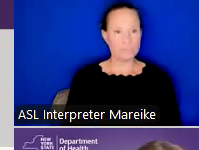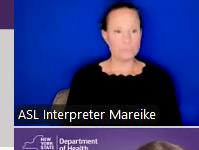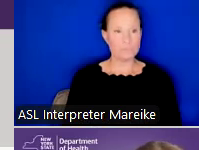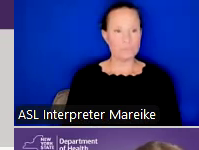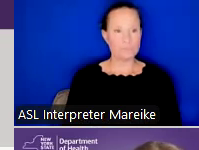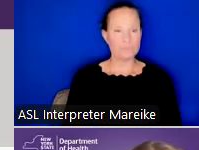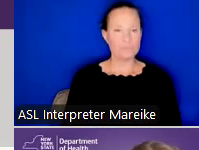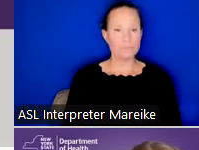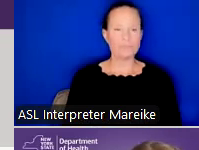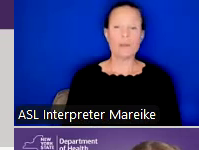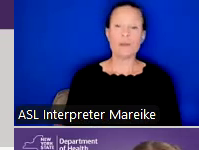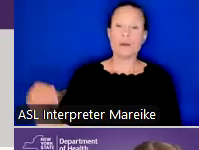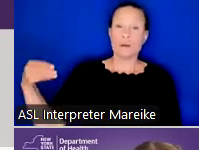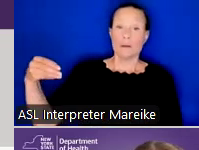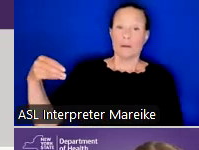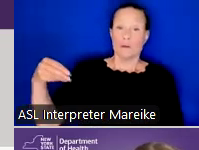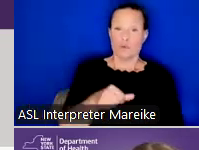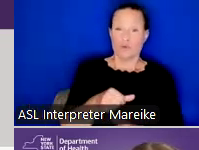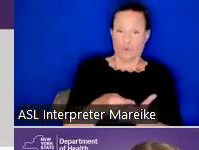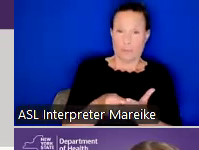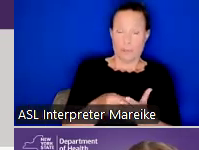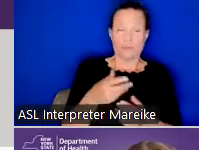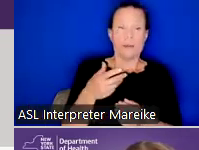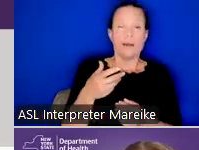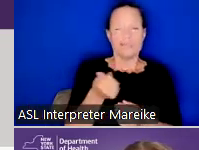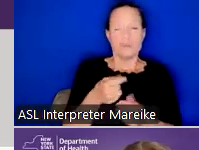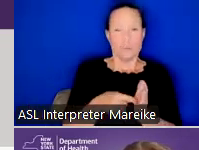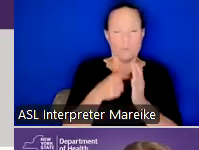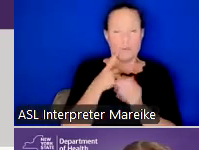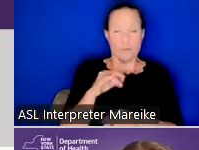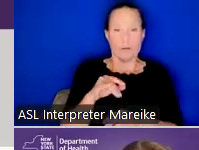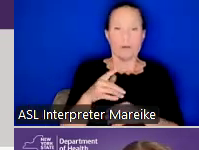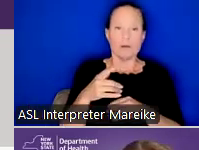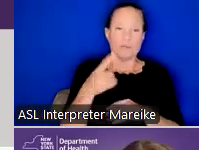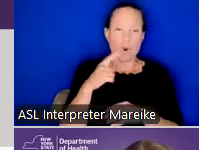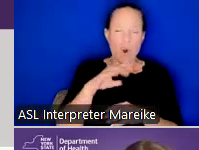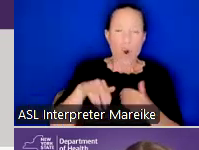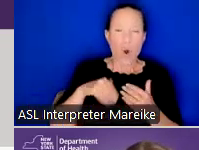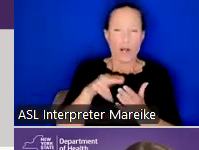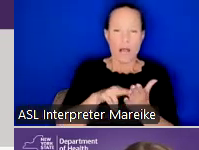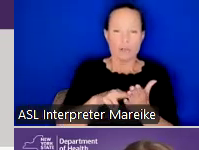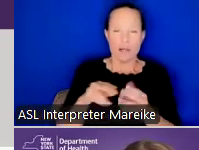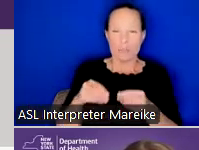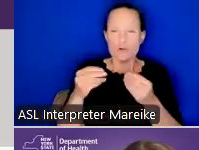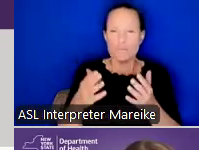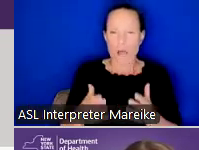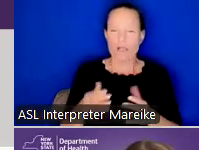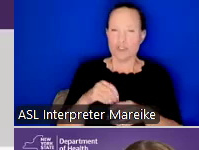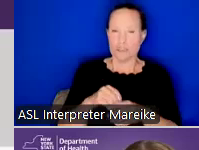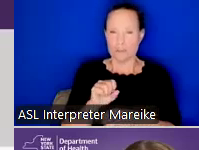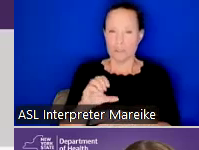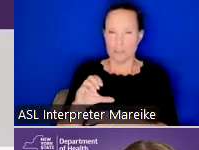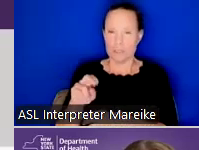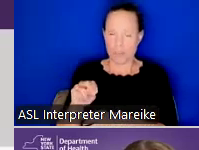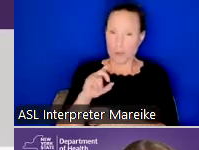So part of reimbursement, there are a few requirements for all contracted providers in the social care network to receive payment